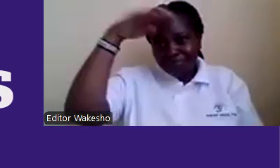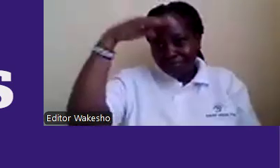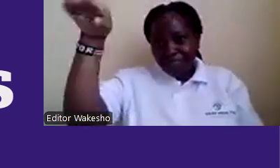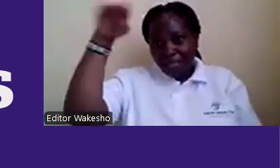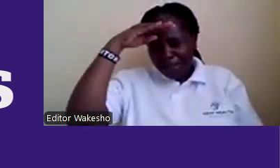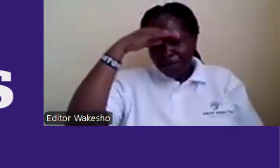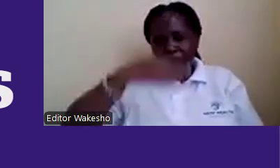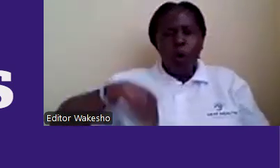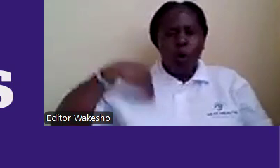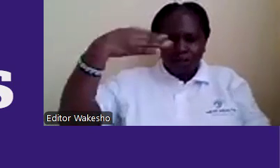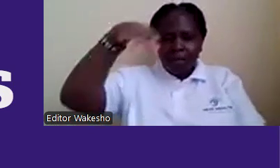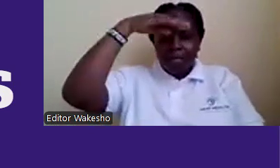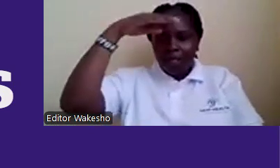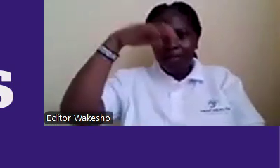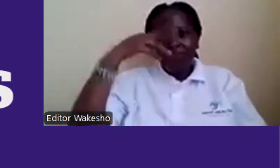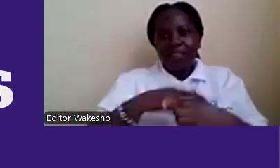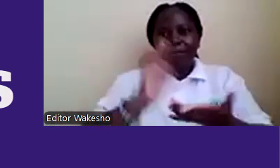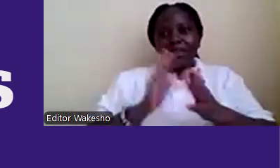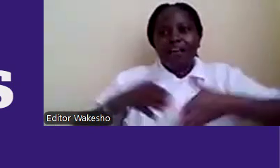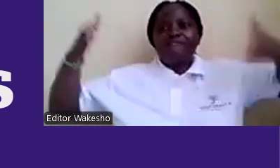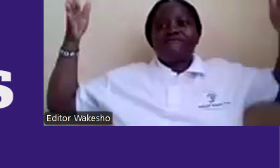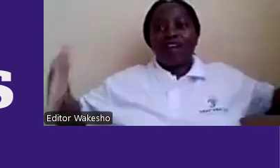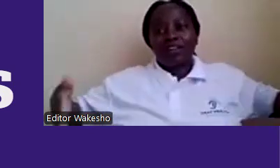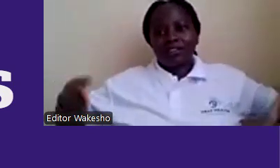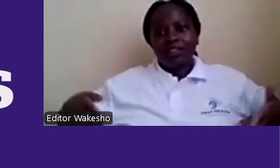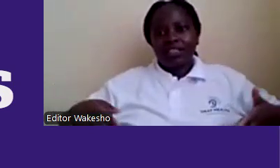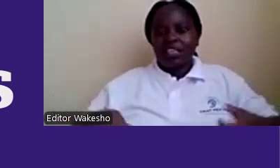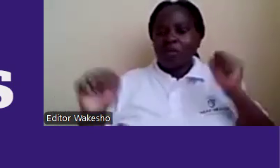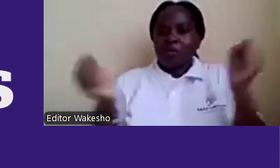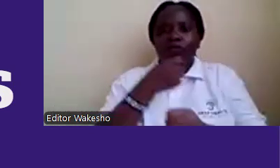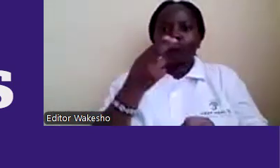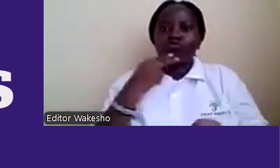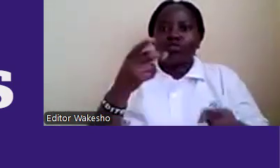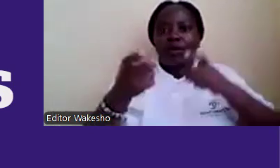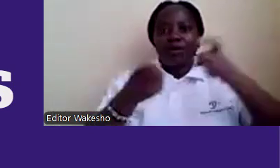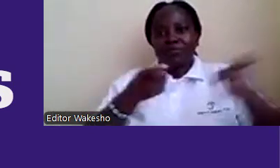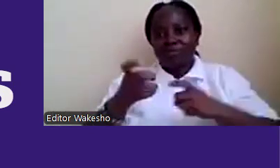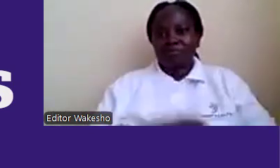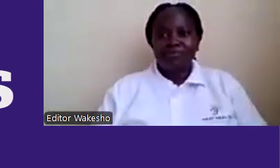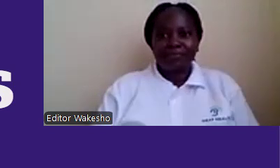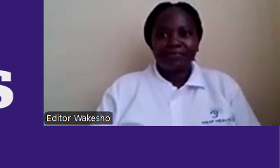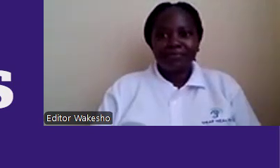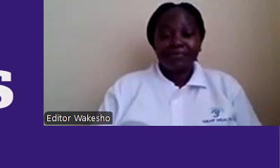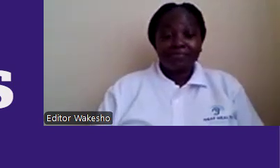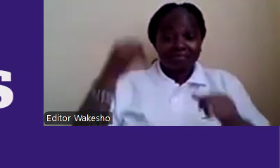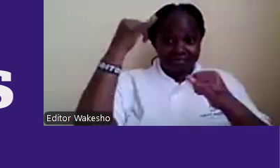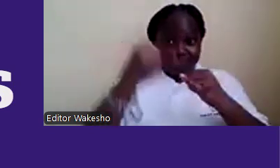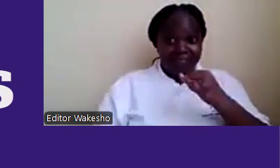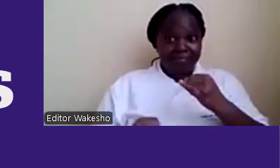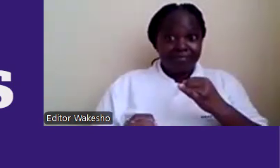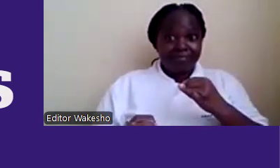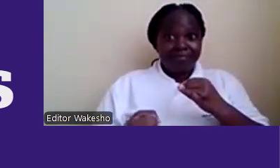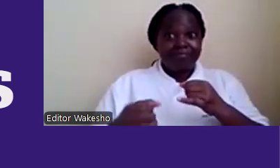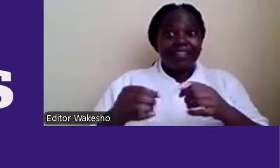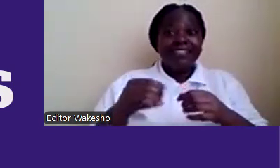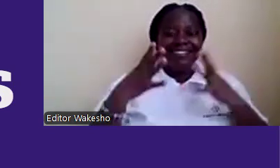weight gain and affect blood sugar control. So we need to follow safe drinking guidelines. And finally, management of stress. So